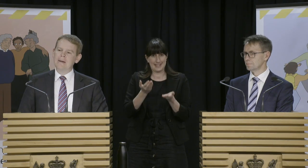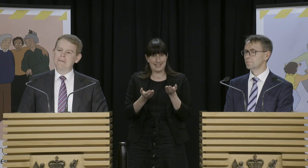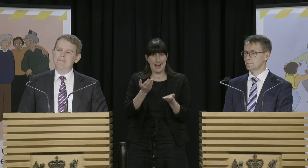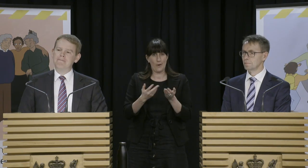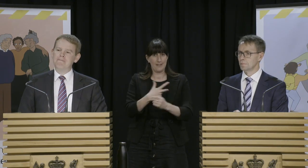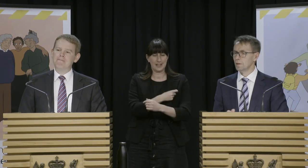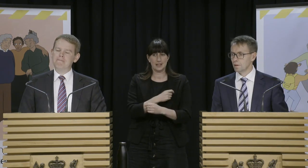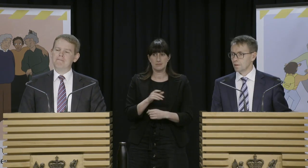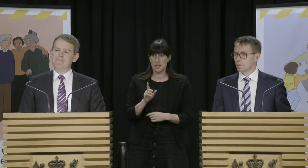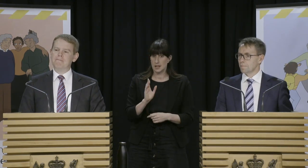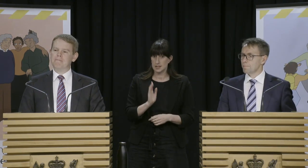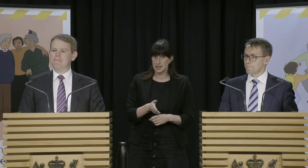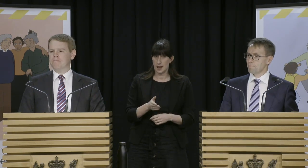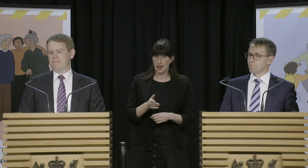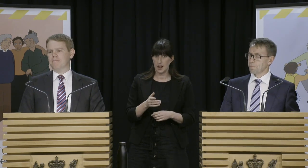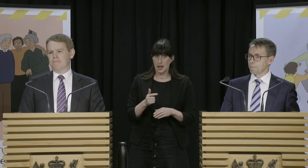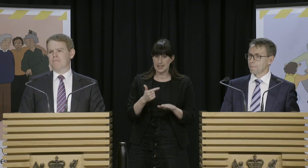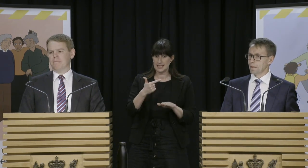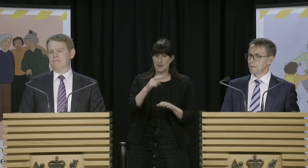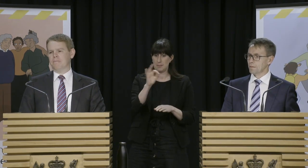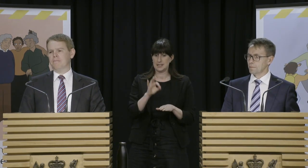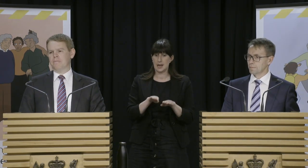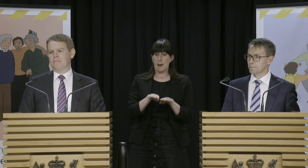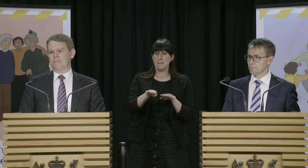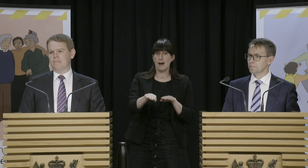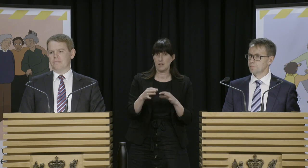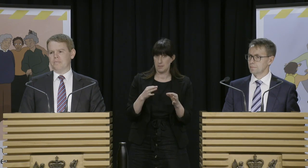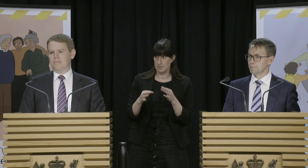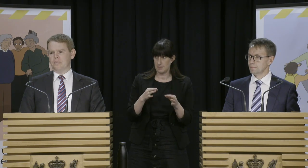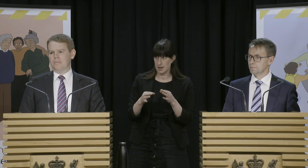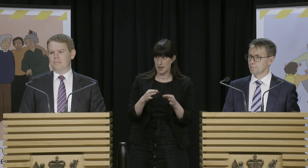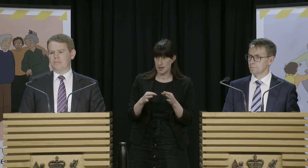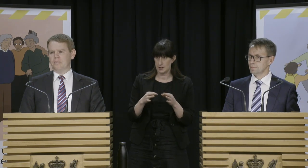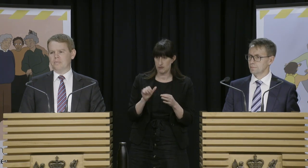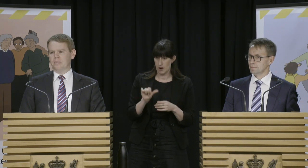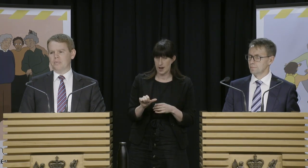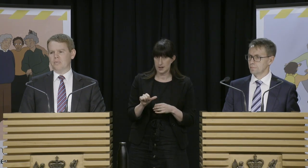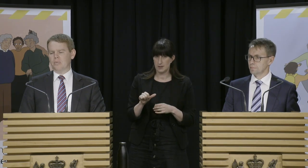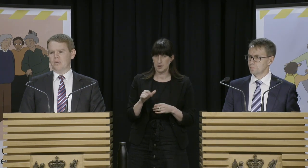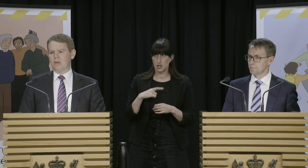at 107% above plan, same as last week, down from the week before, but because of the nurses' strike.